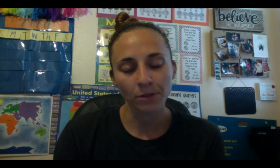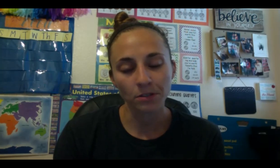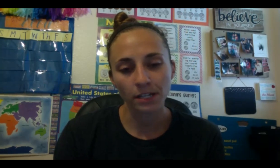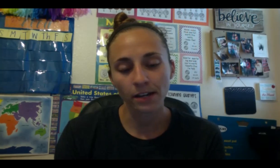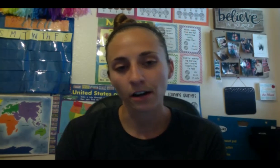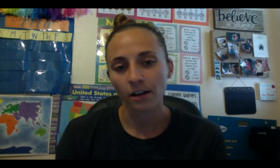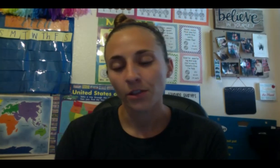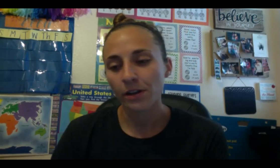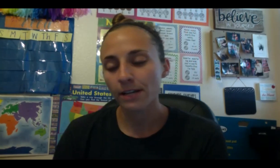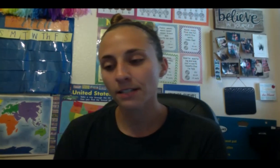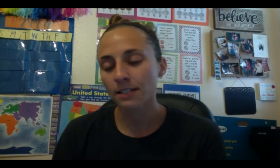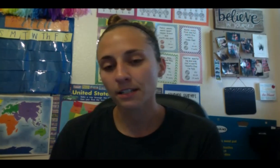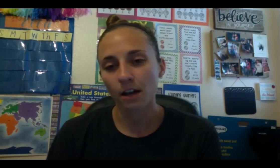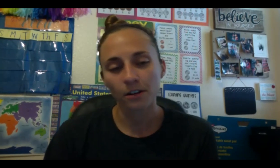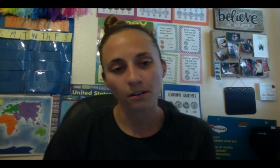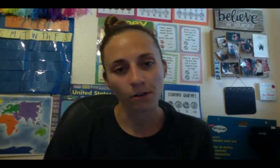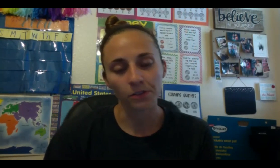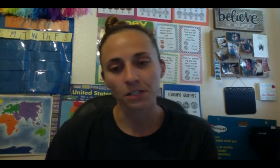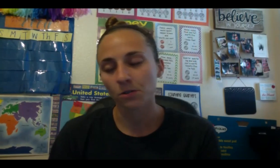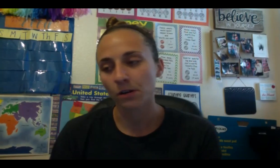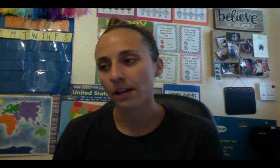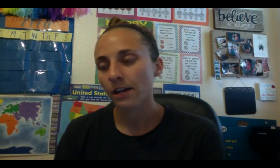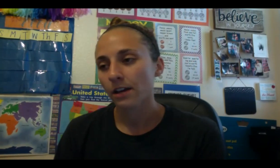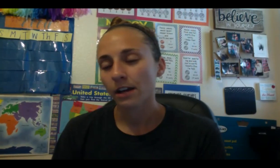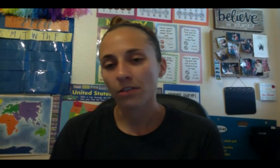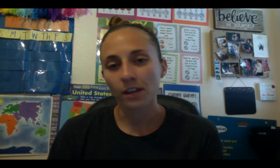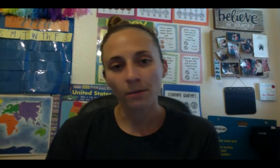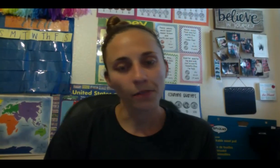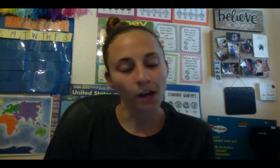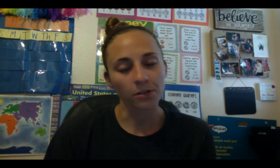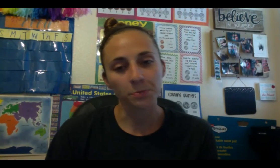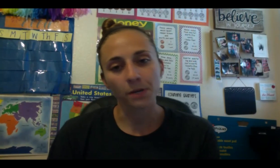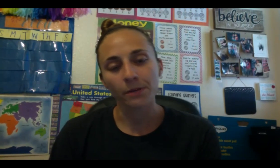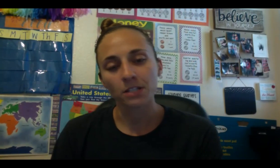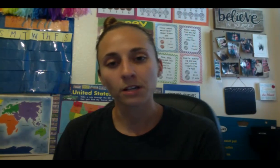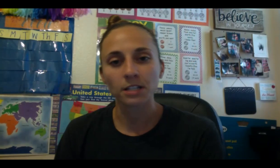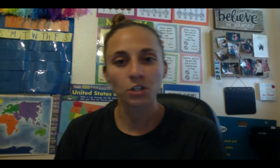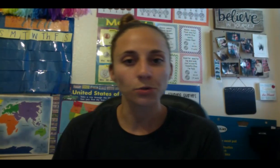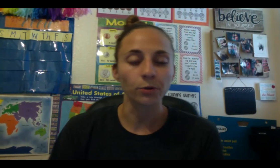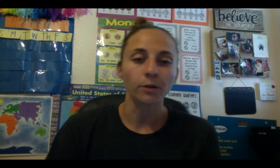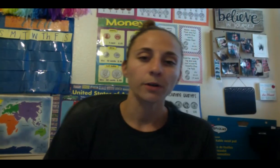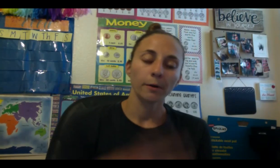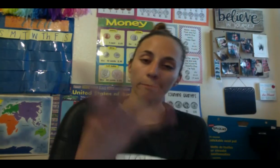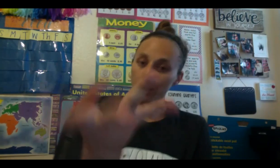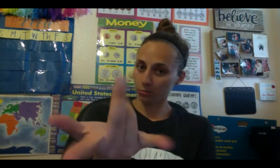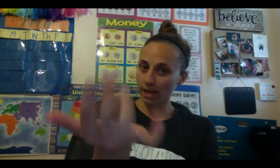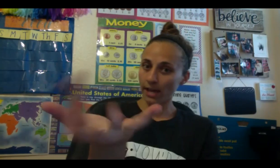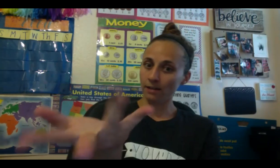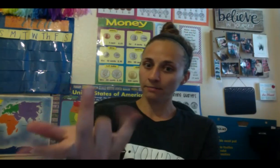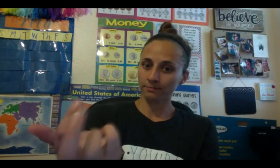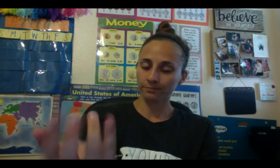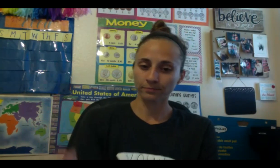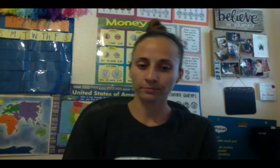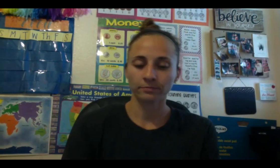type those here. 3 reasons the author wrote this story. Now think about the author's purpose. Was it to